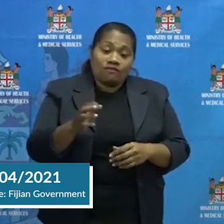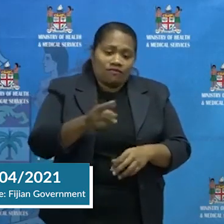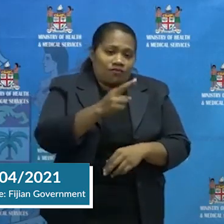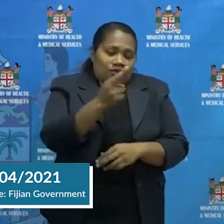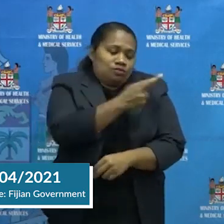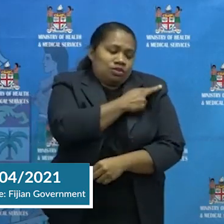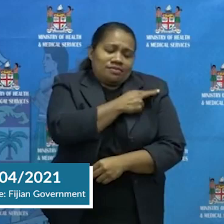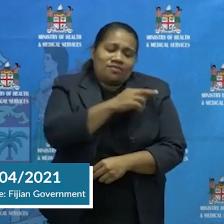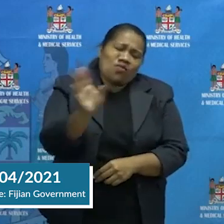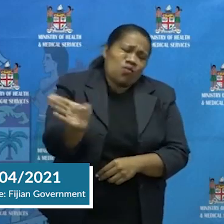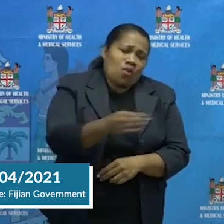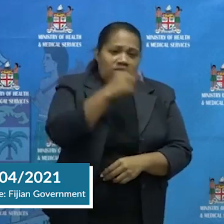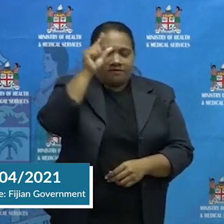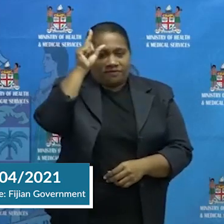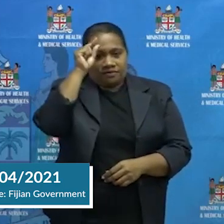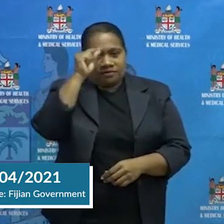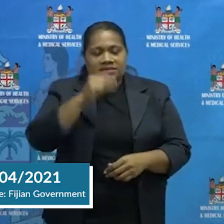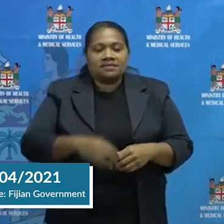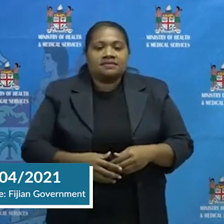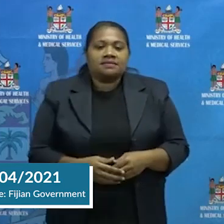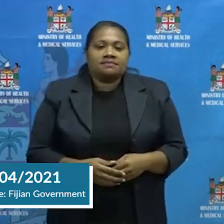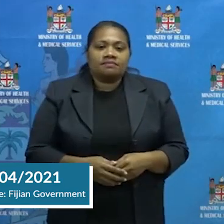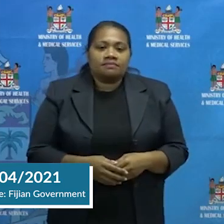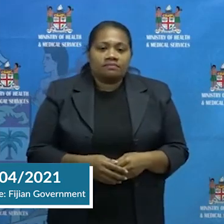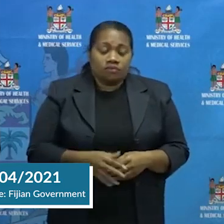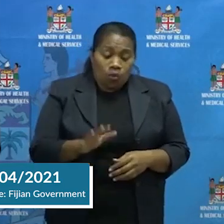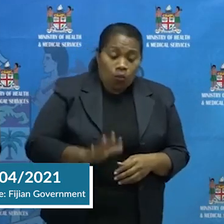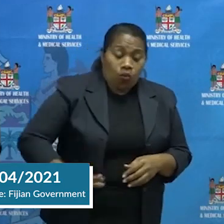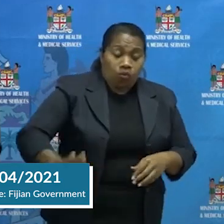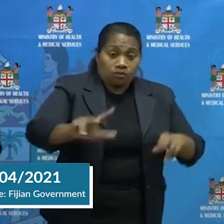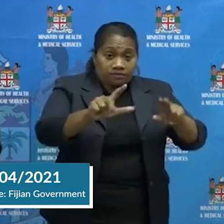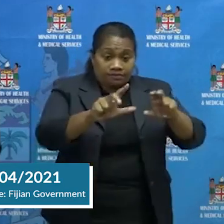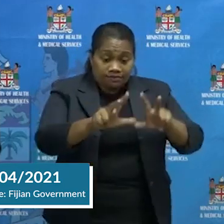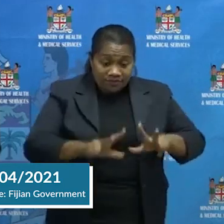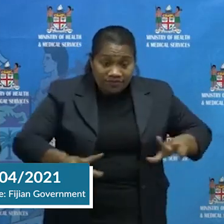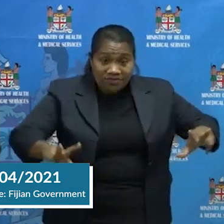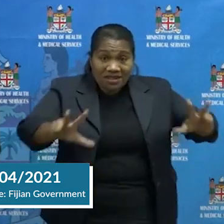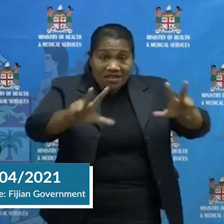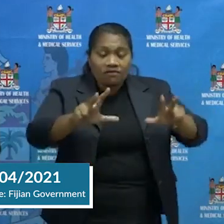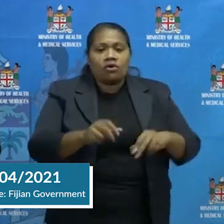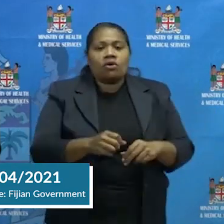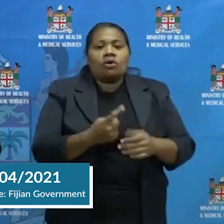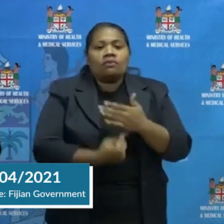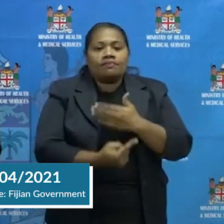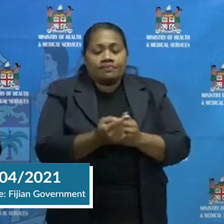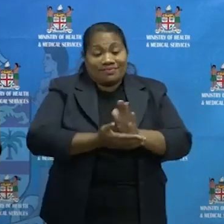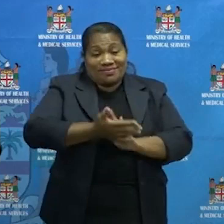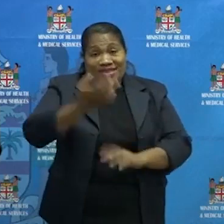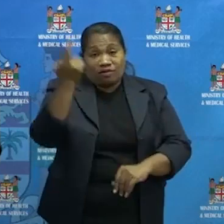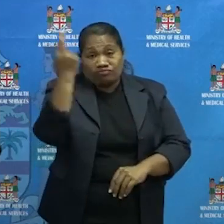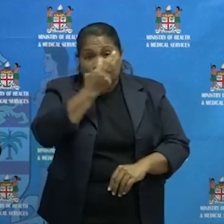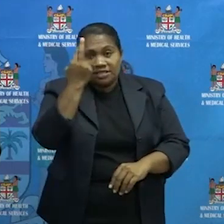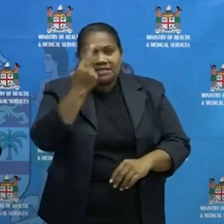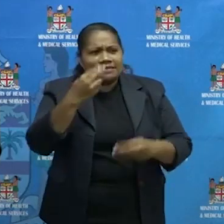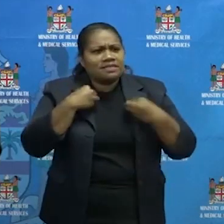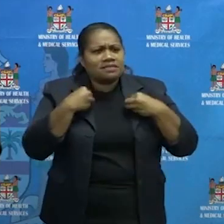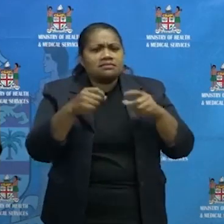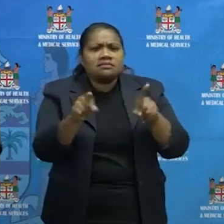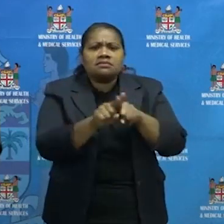For all of Viti Levu, high-risk businesses such as gyms, movie